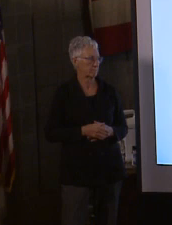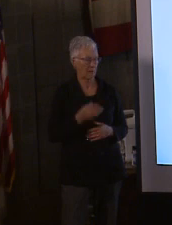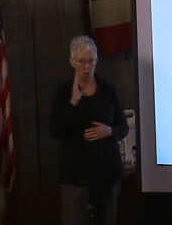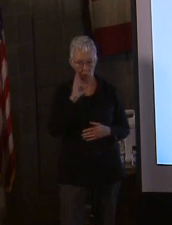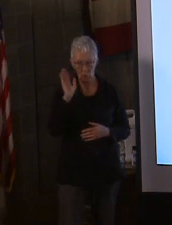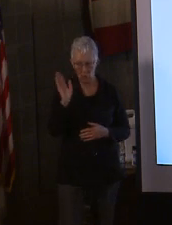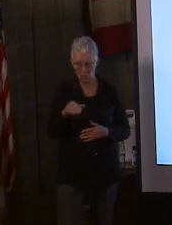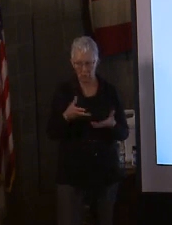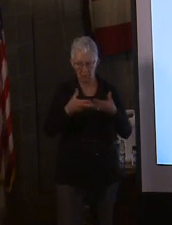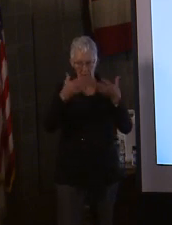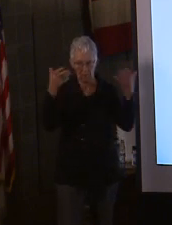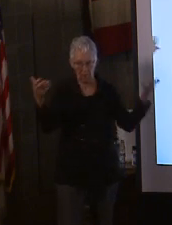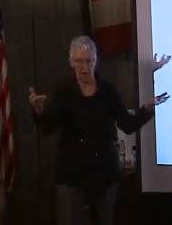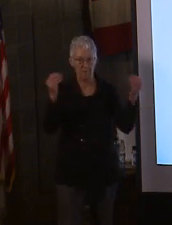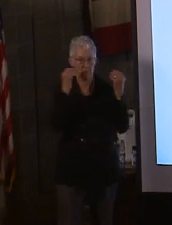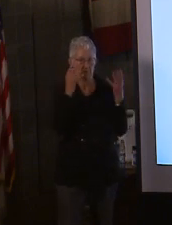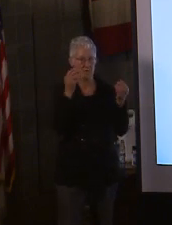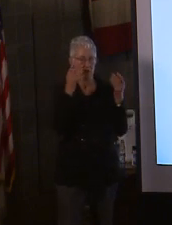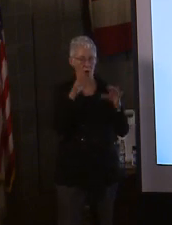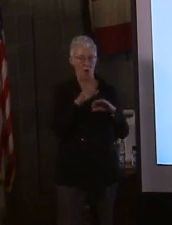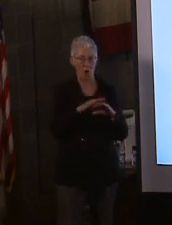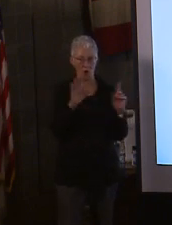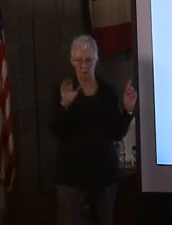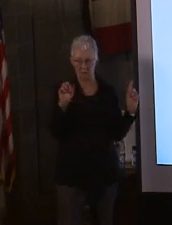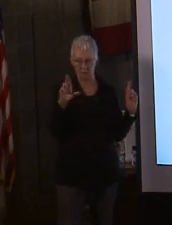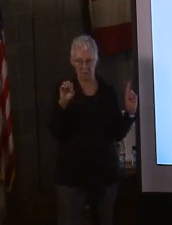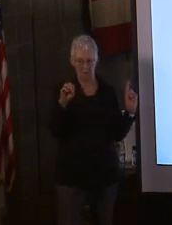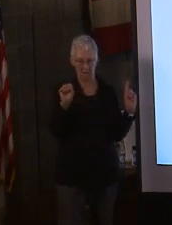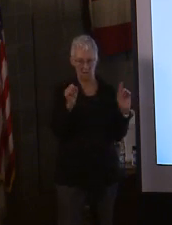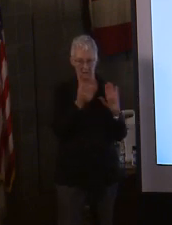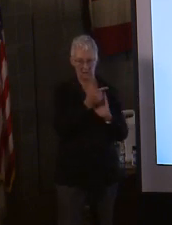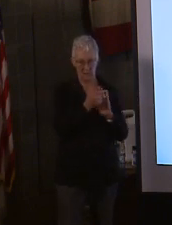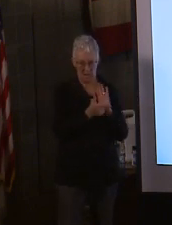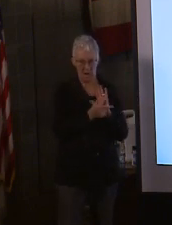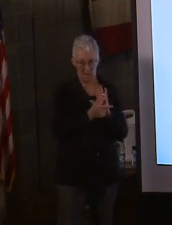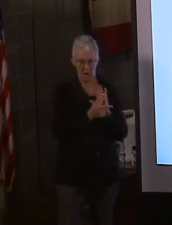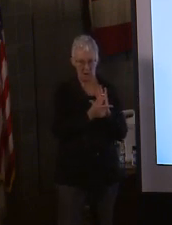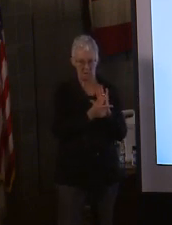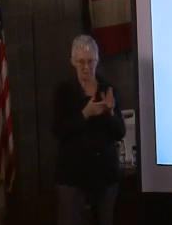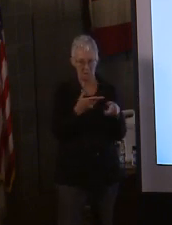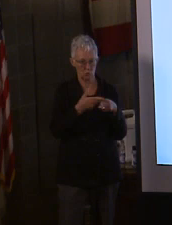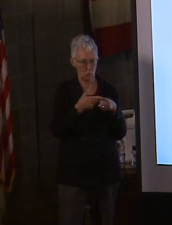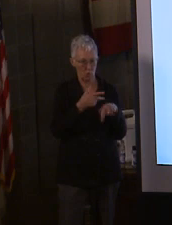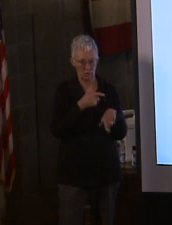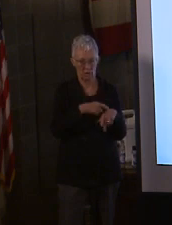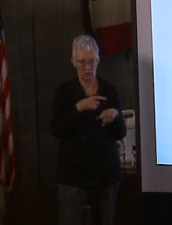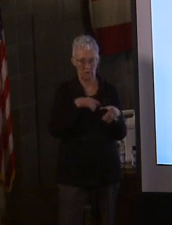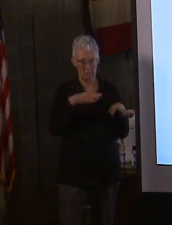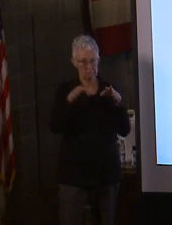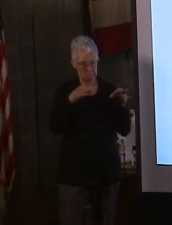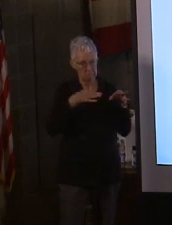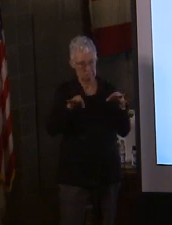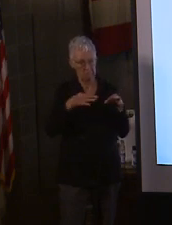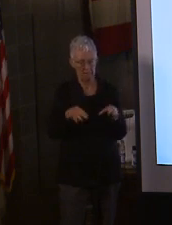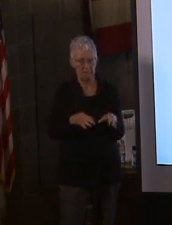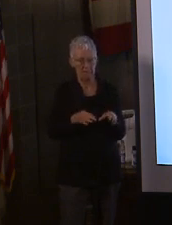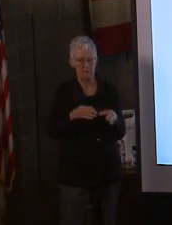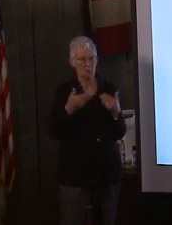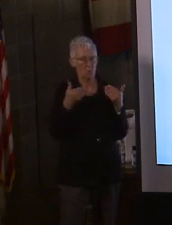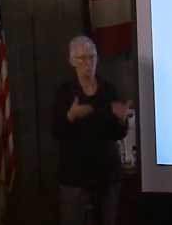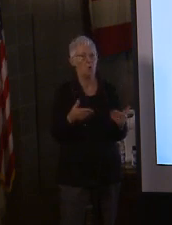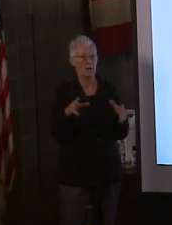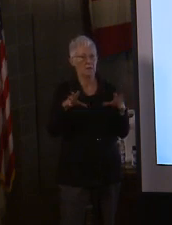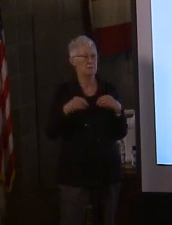a lot of information, especially on this CARES Act program in a very short period of time. Let's go ahead and